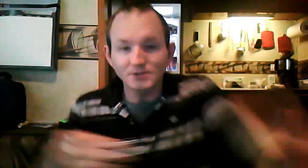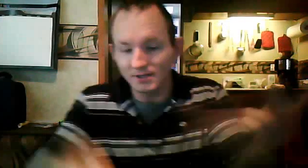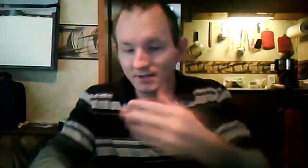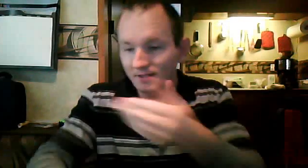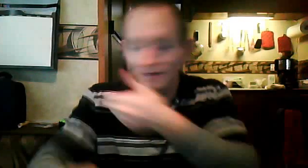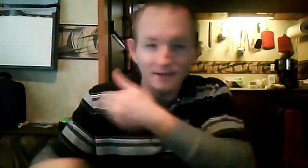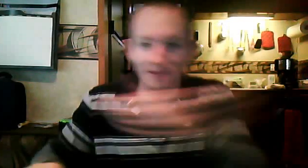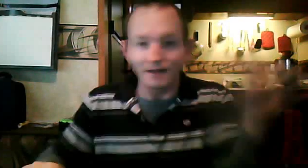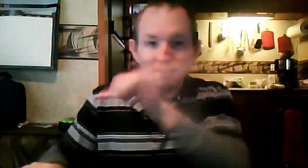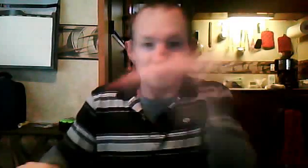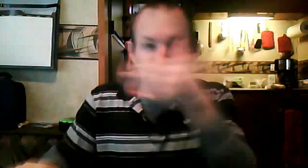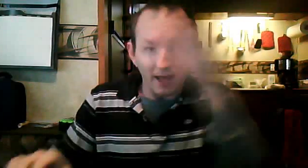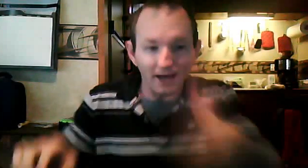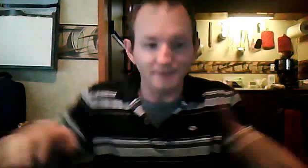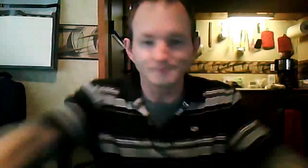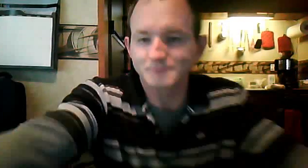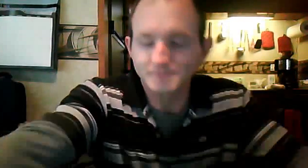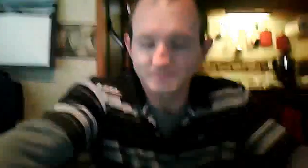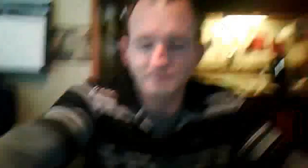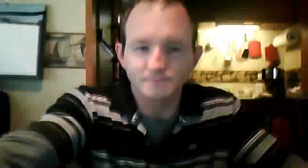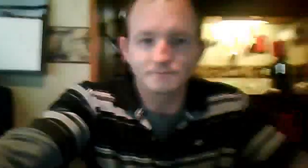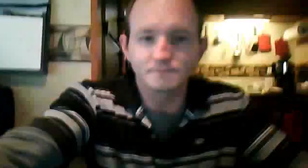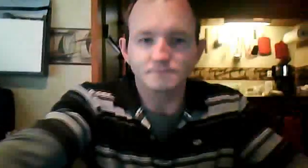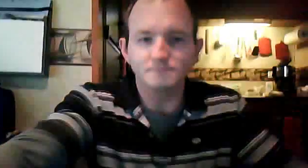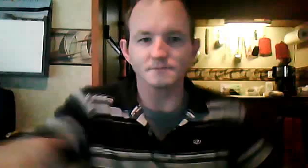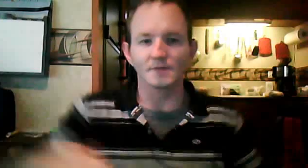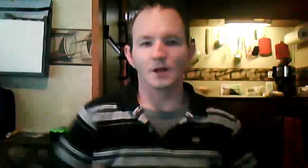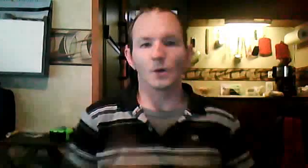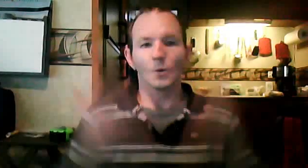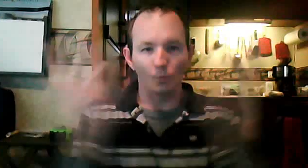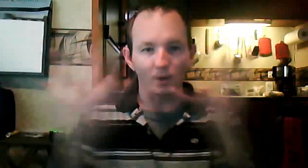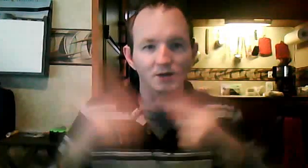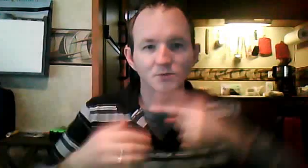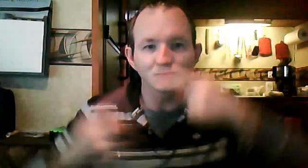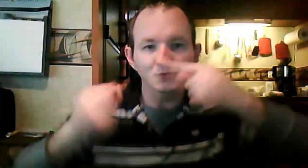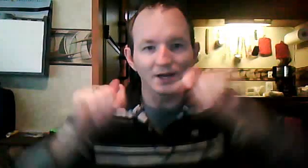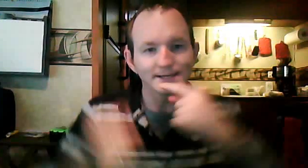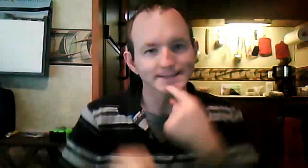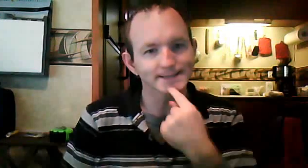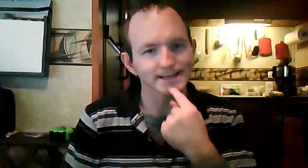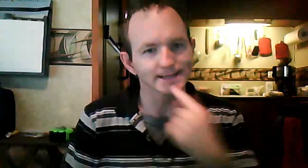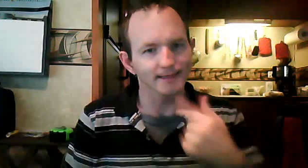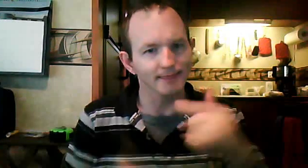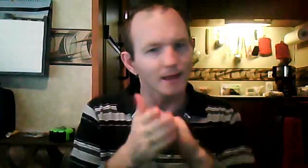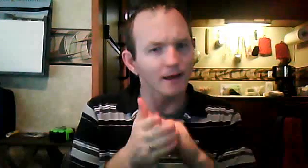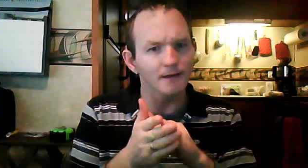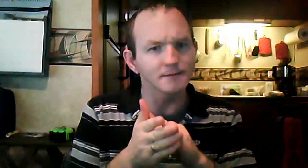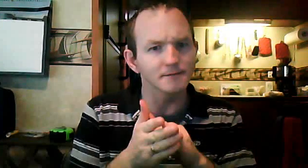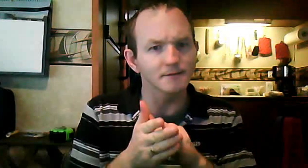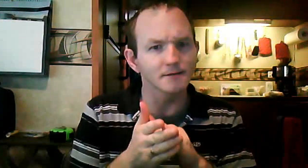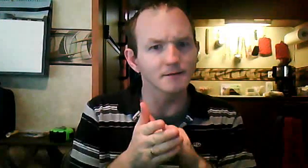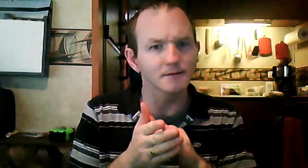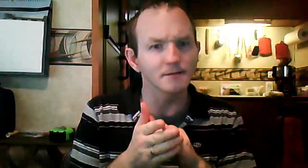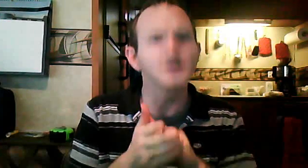it was the following spring the first spring of a new millennium a new